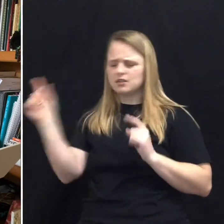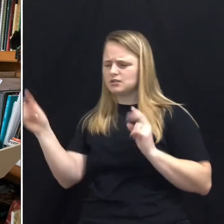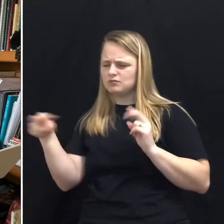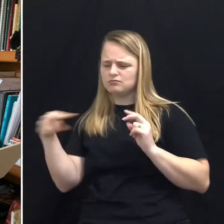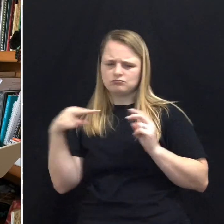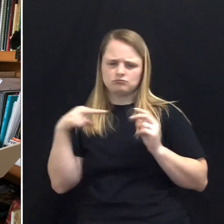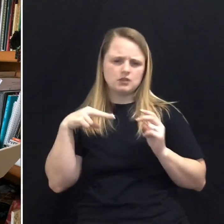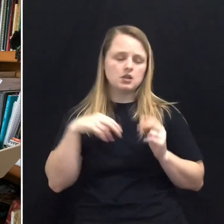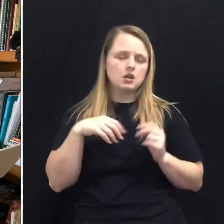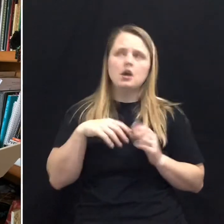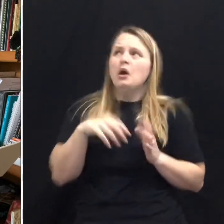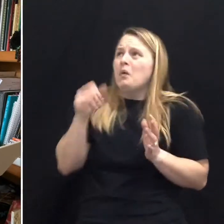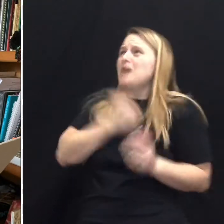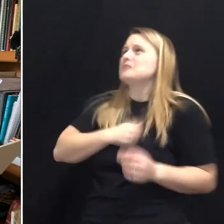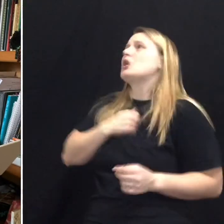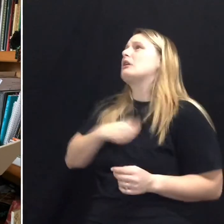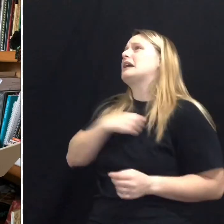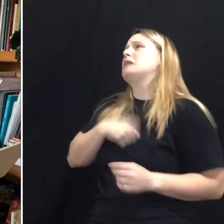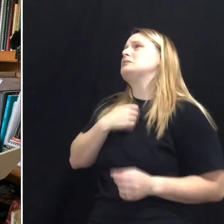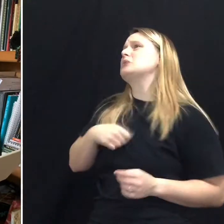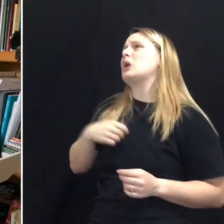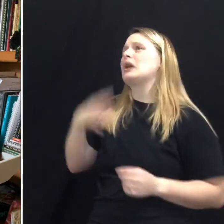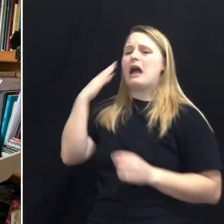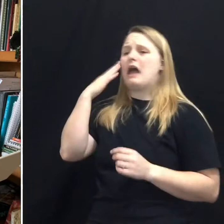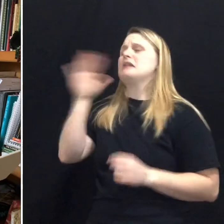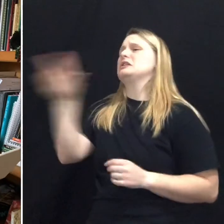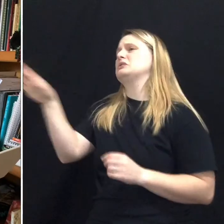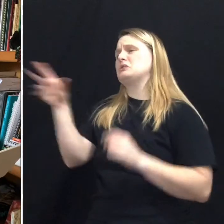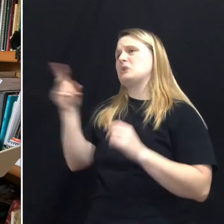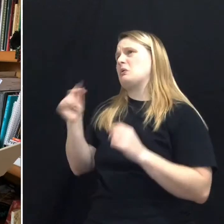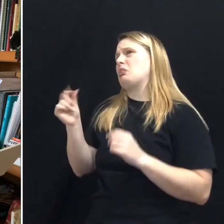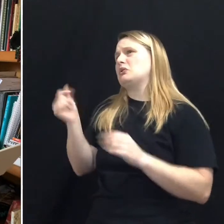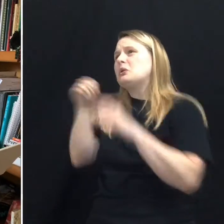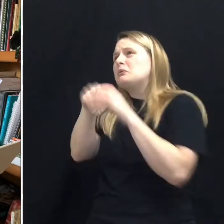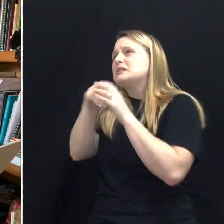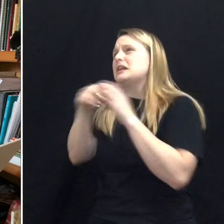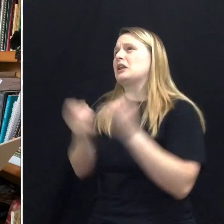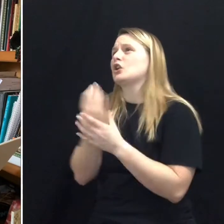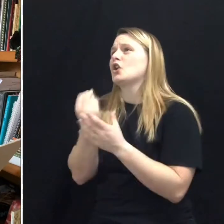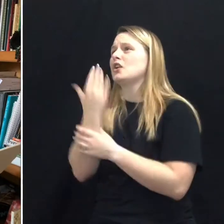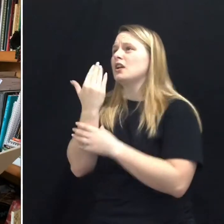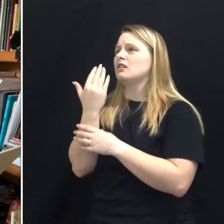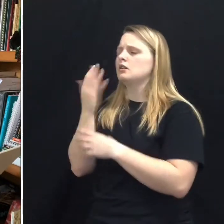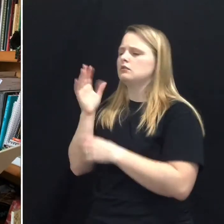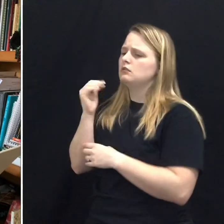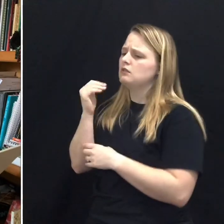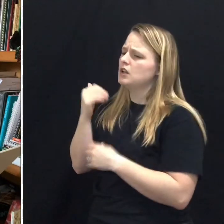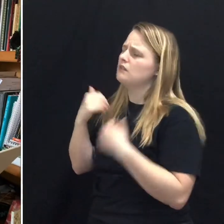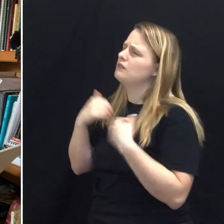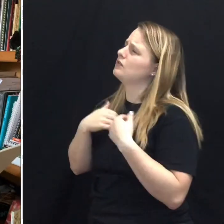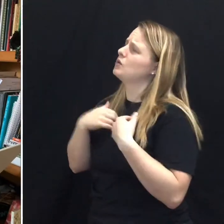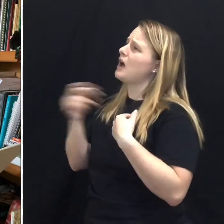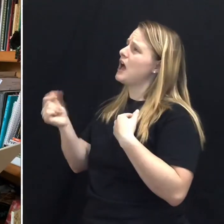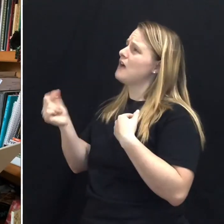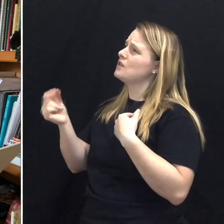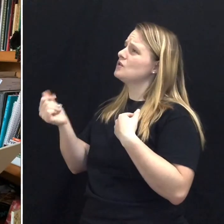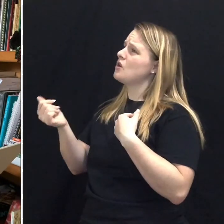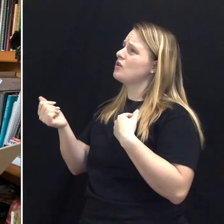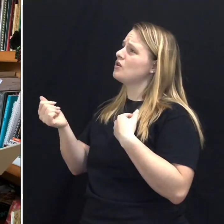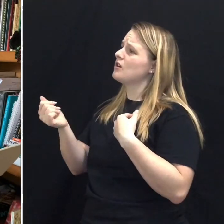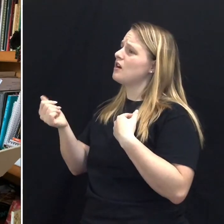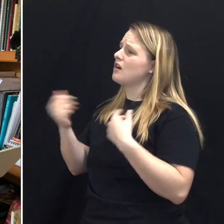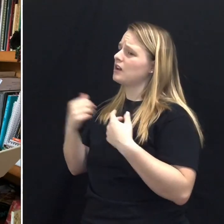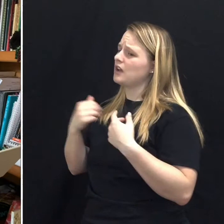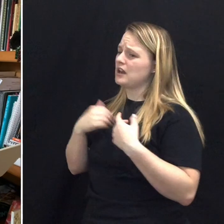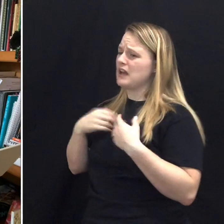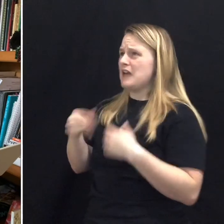He politely asked that if Mr. Gasazi had Fritz, would he please give him back? The